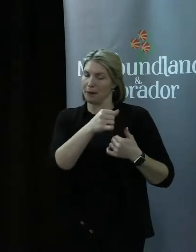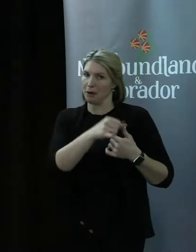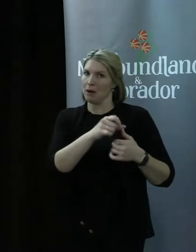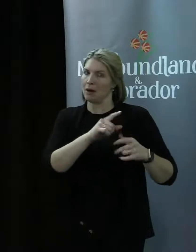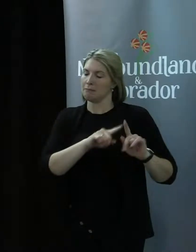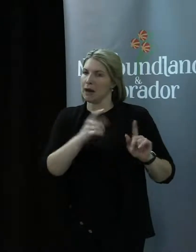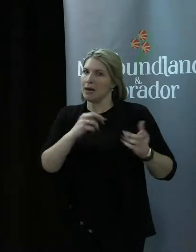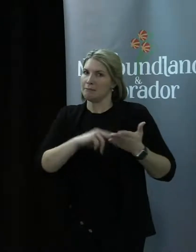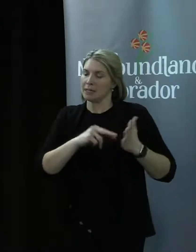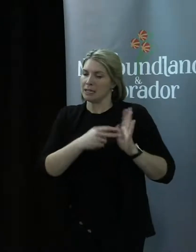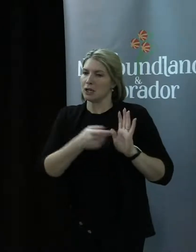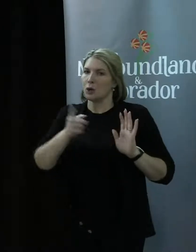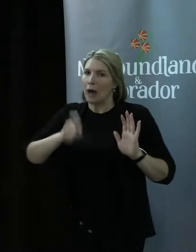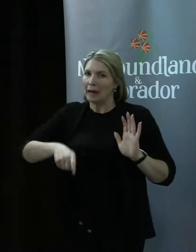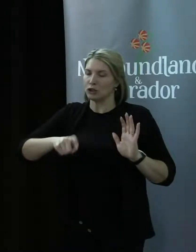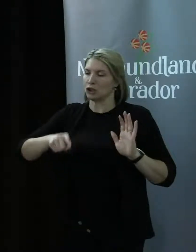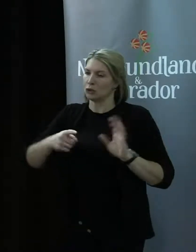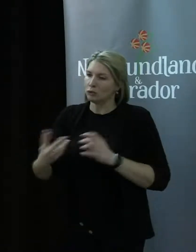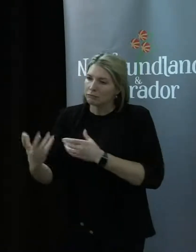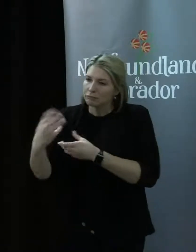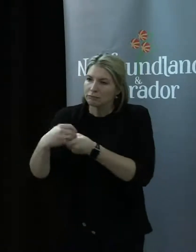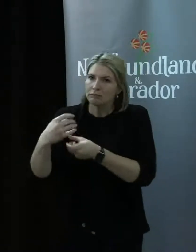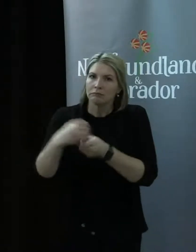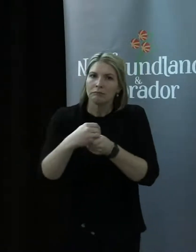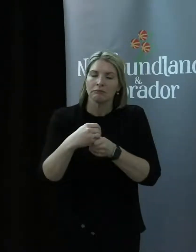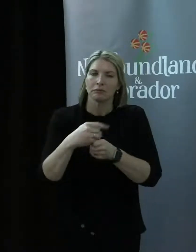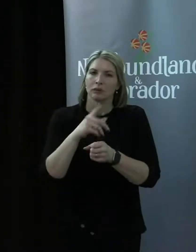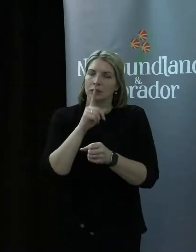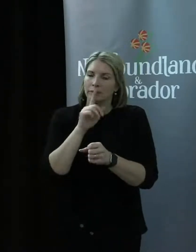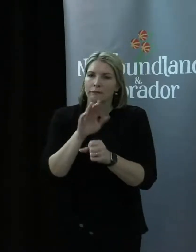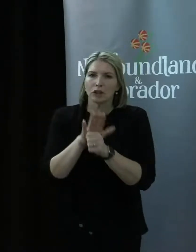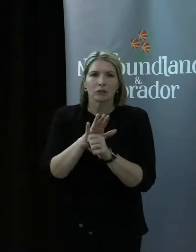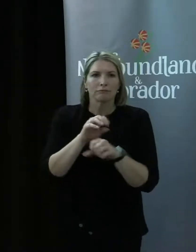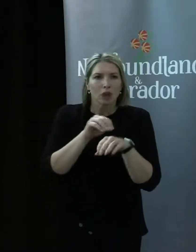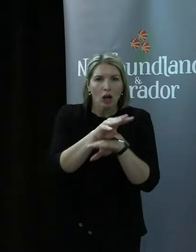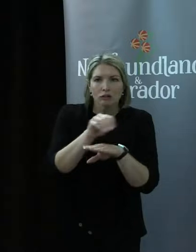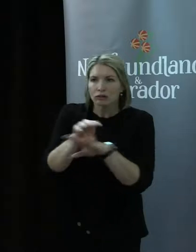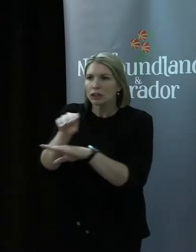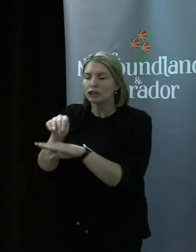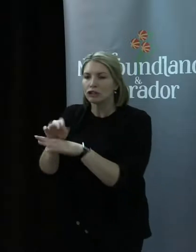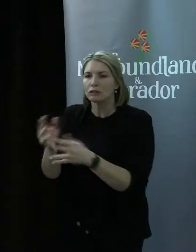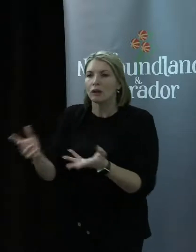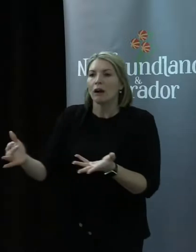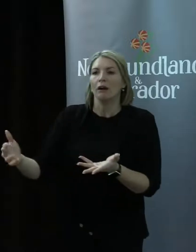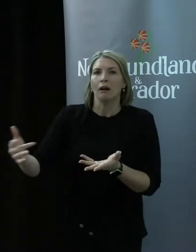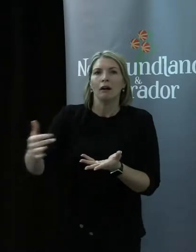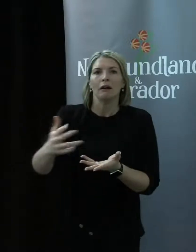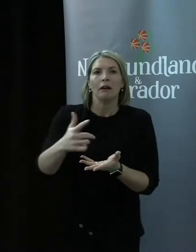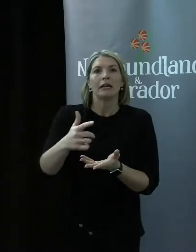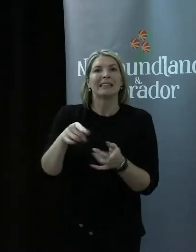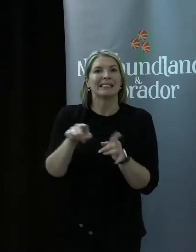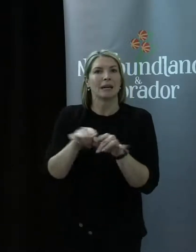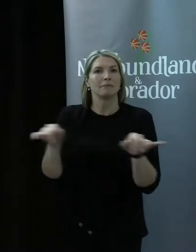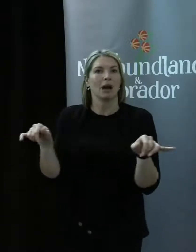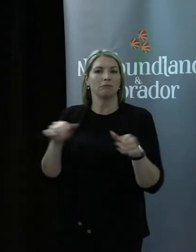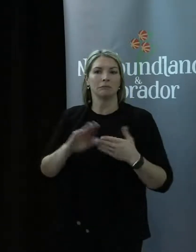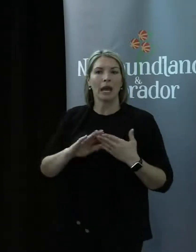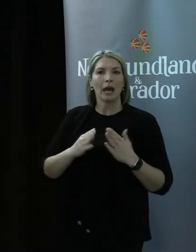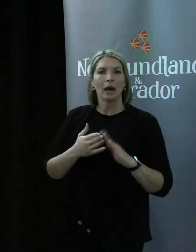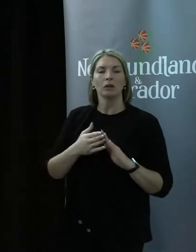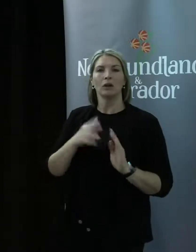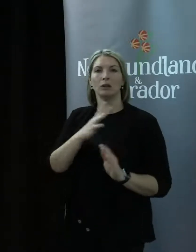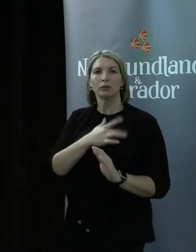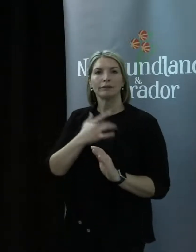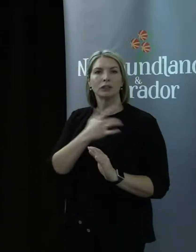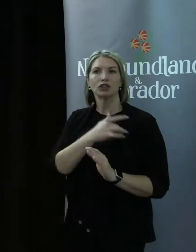industry, stakeholders, and partners, and all levels of government to ensure proper